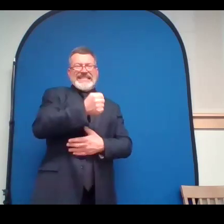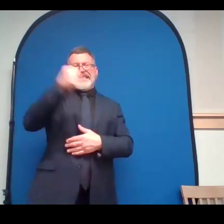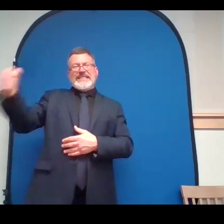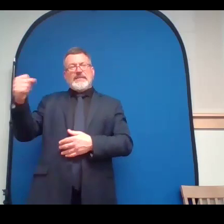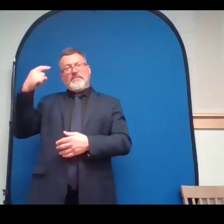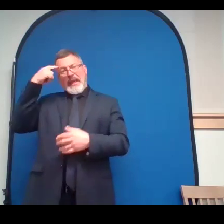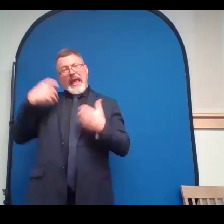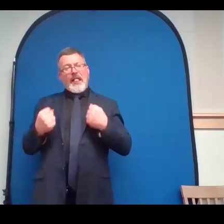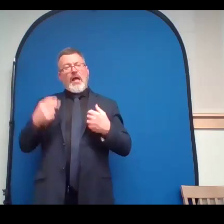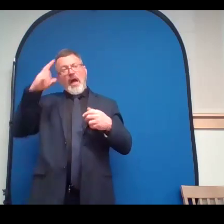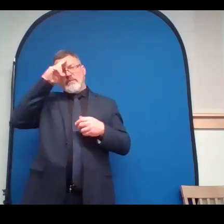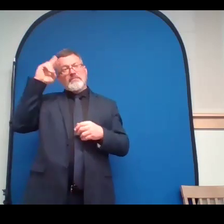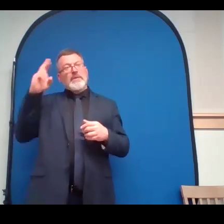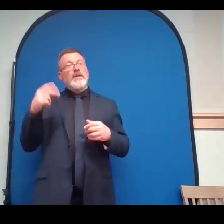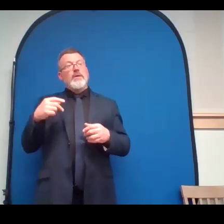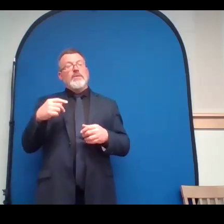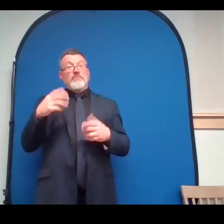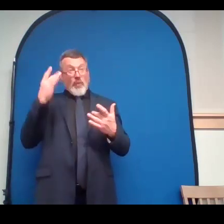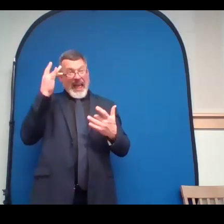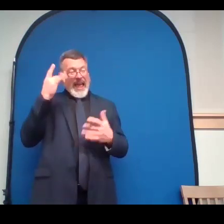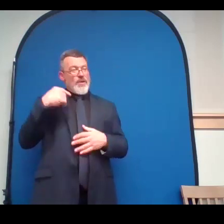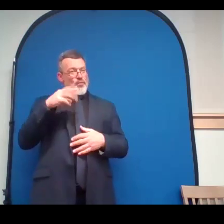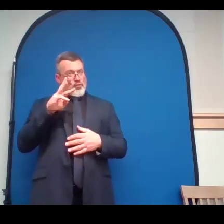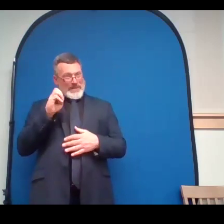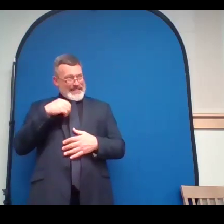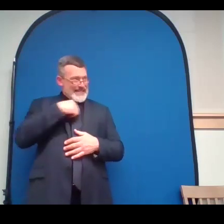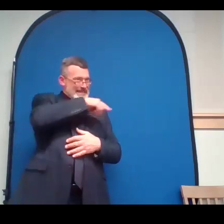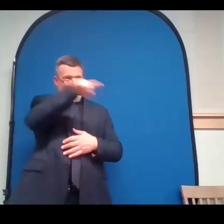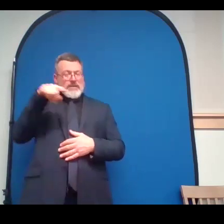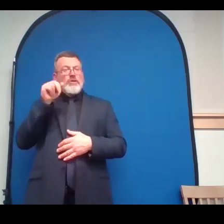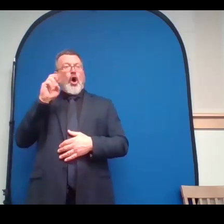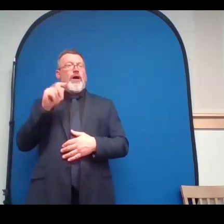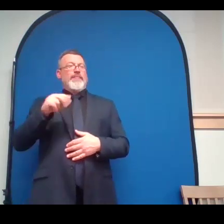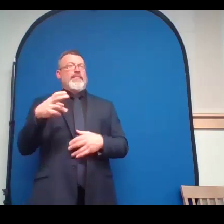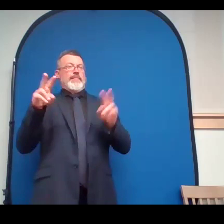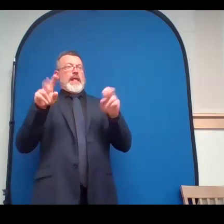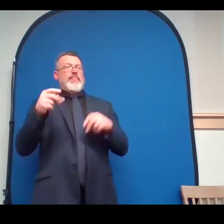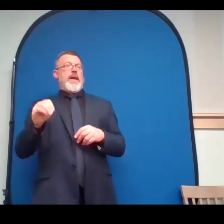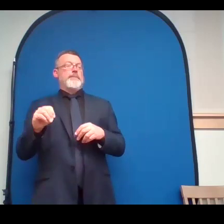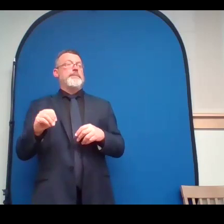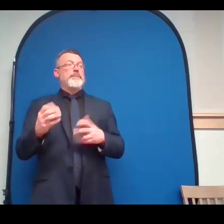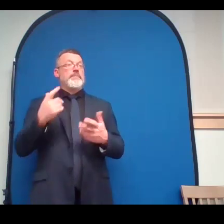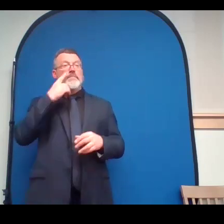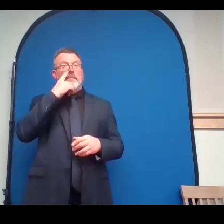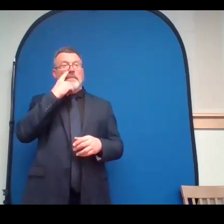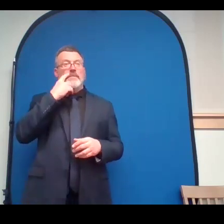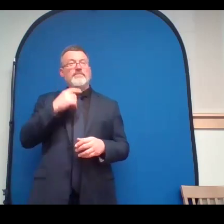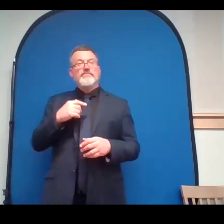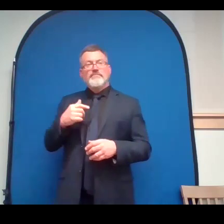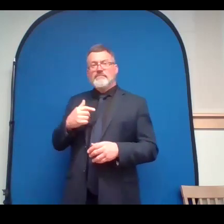Did you know that? Did Sergeant Mote tell you that? I cannot recall that conversation, sir.